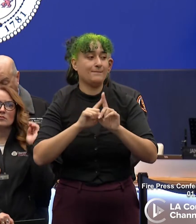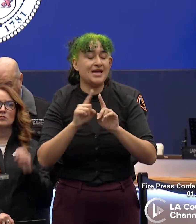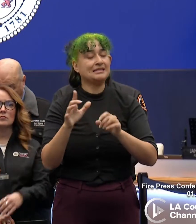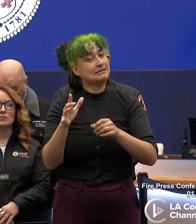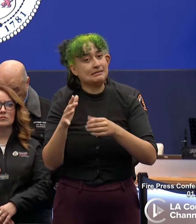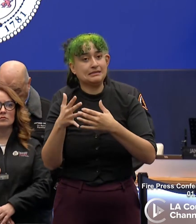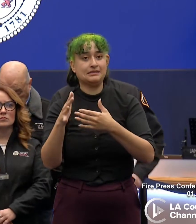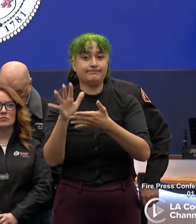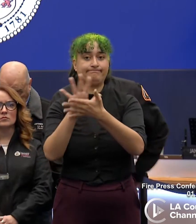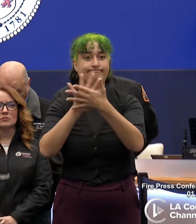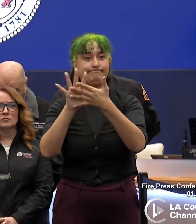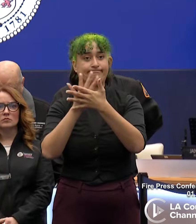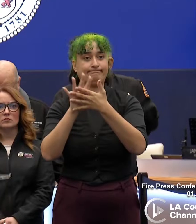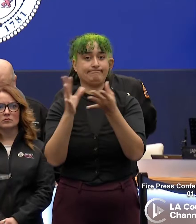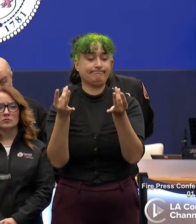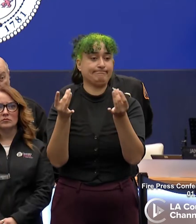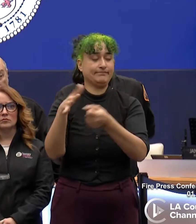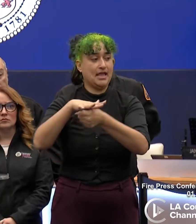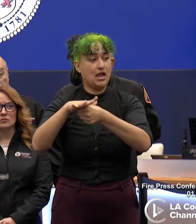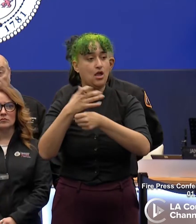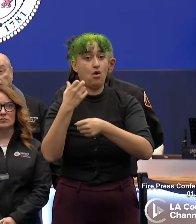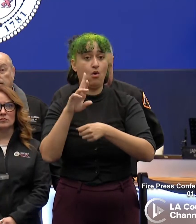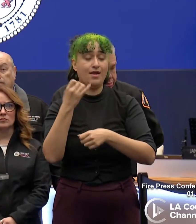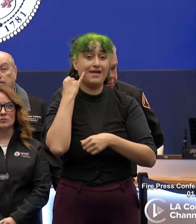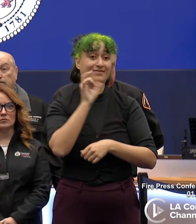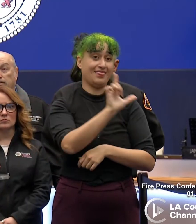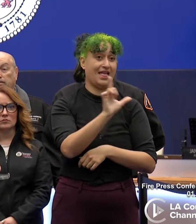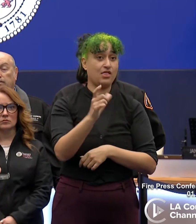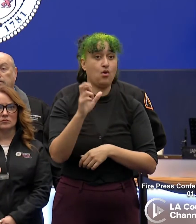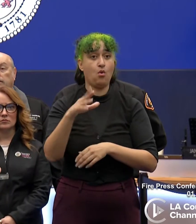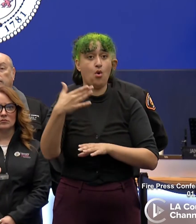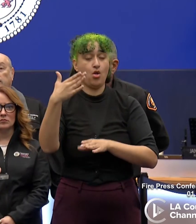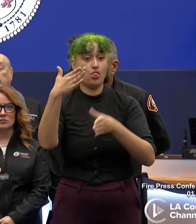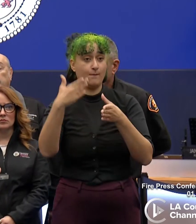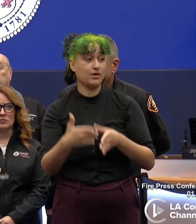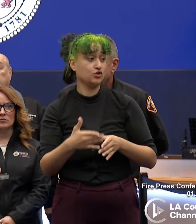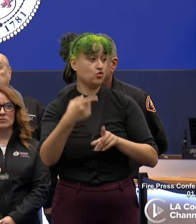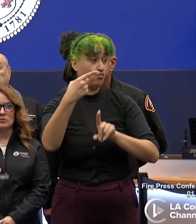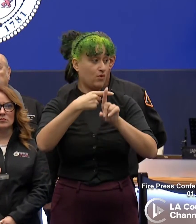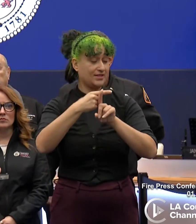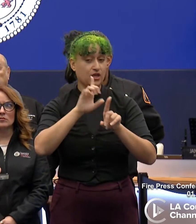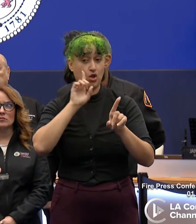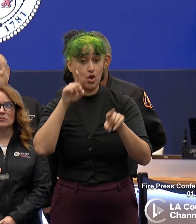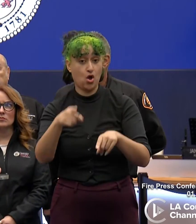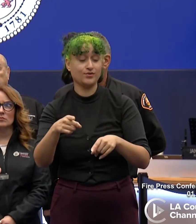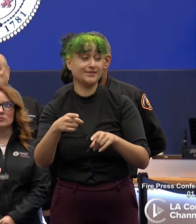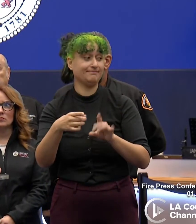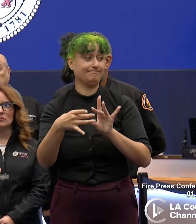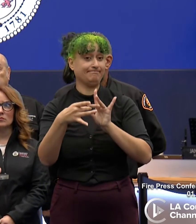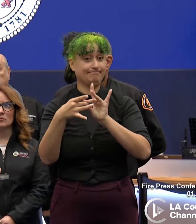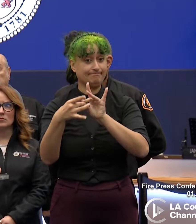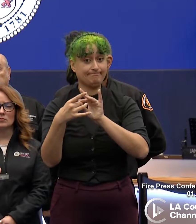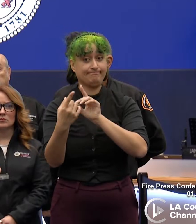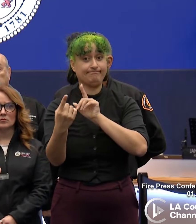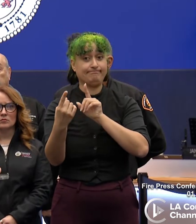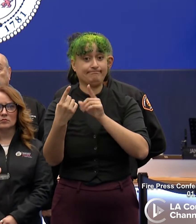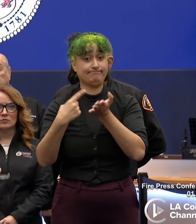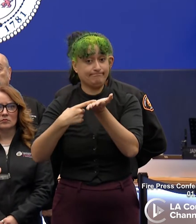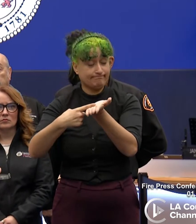area. But if the landlord or the renter or the person renting goes ahead and engages in a